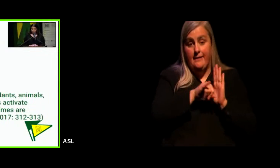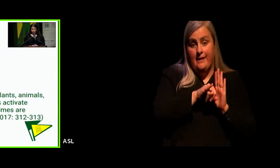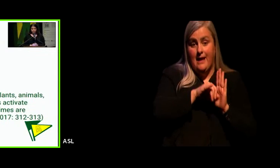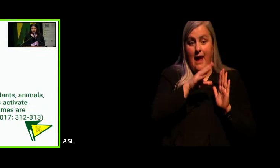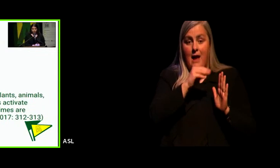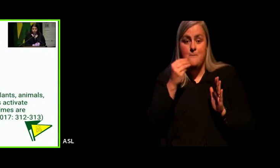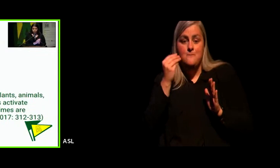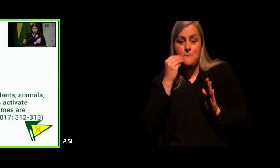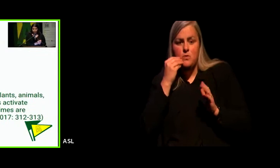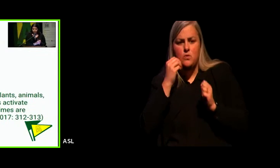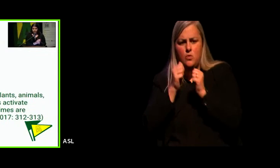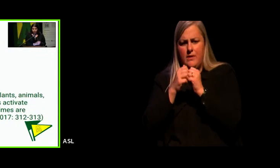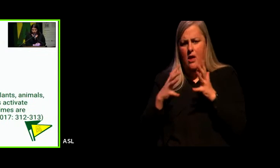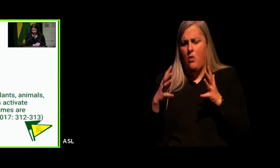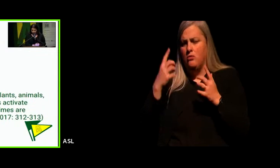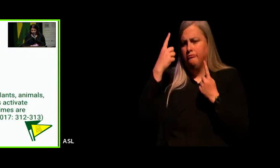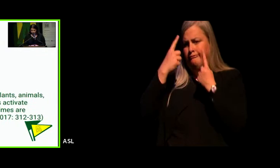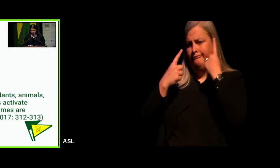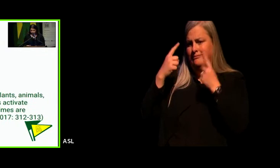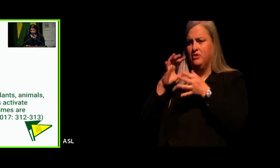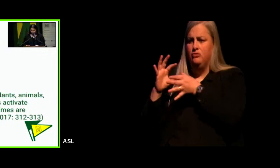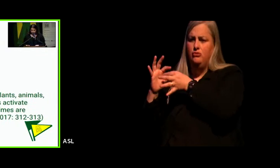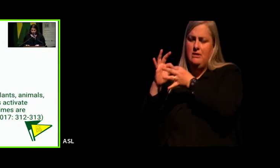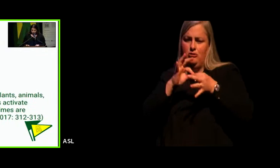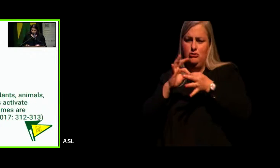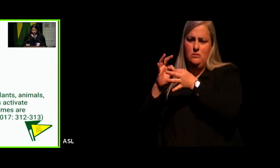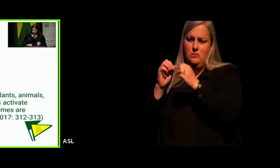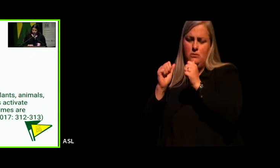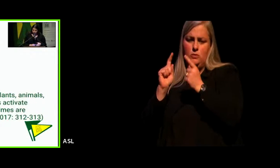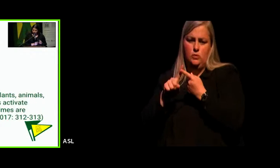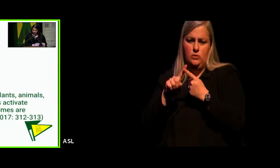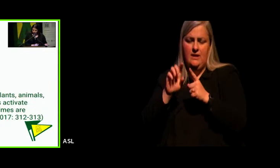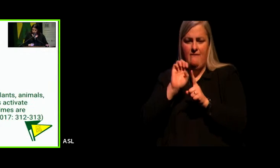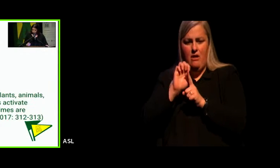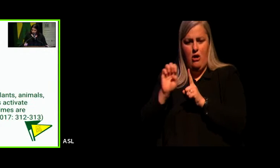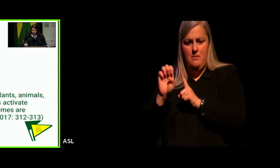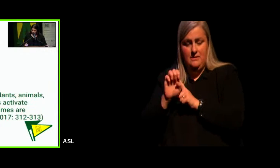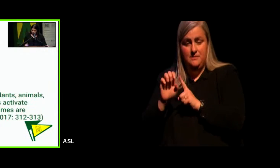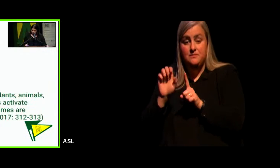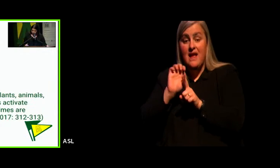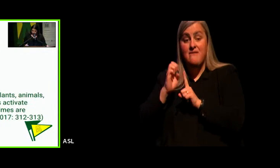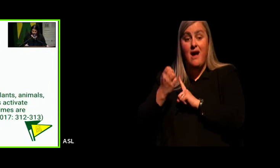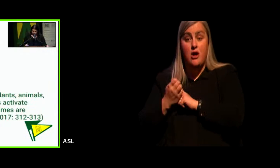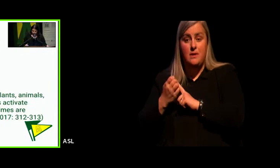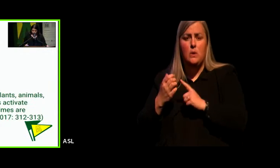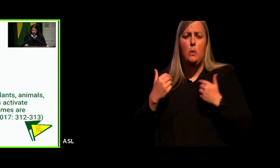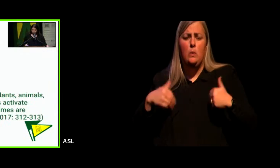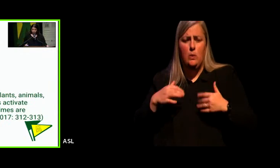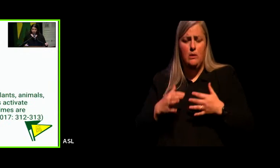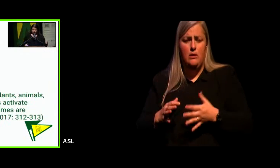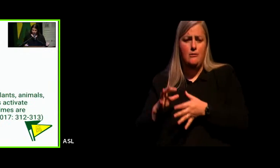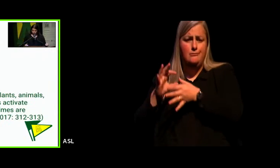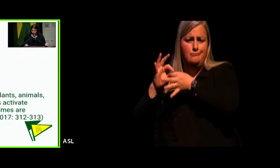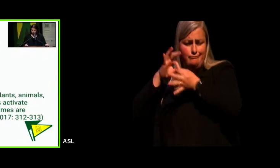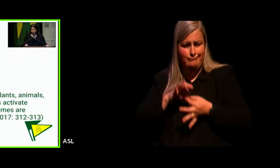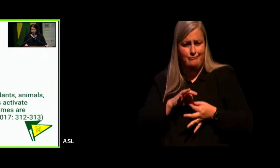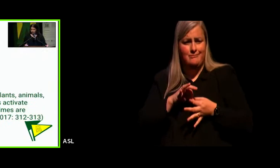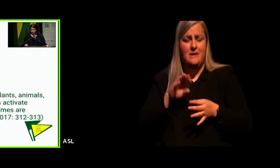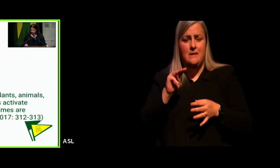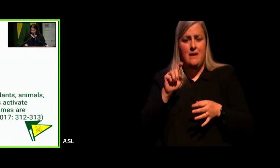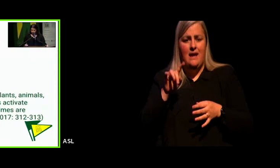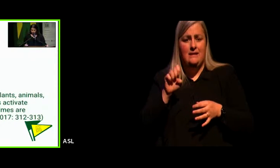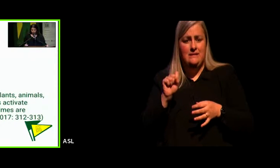considering first the relationship to the environment. The environment held an important place in Métis identity through their seasonal